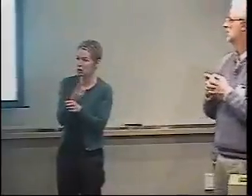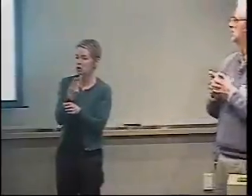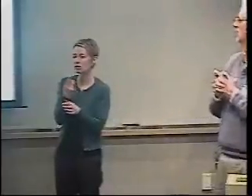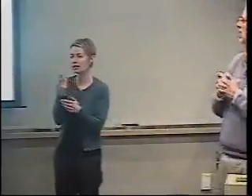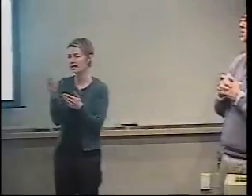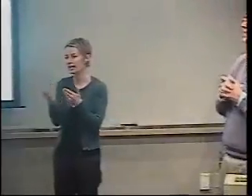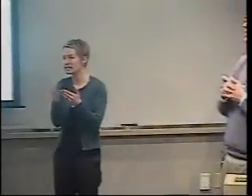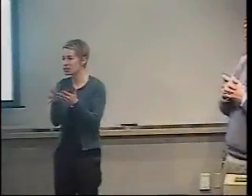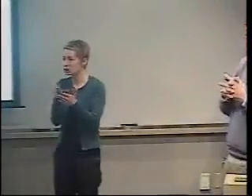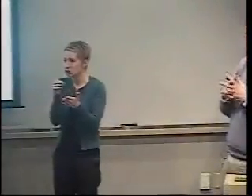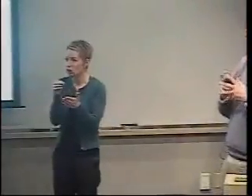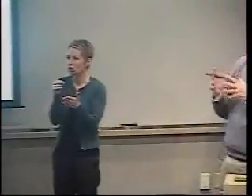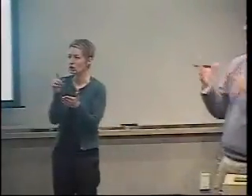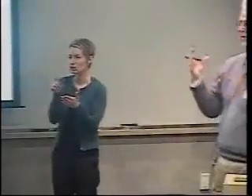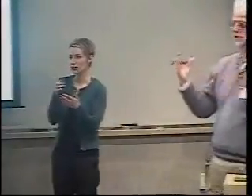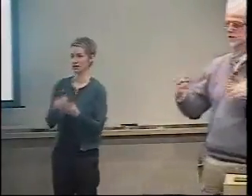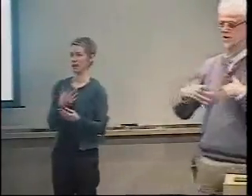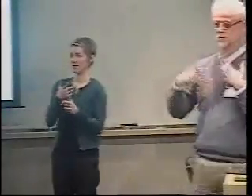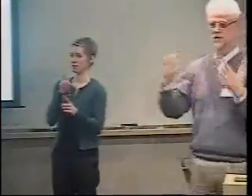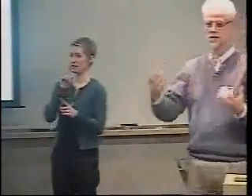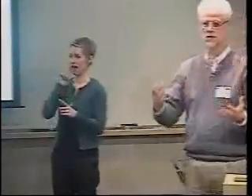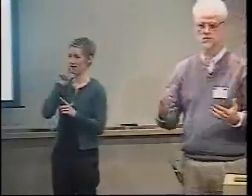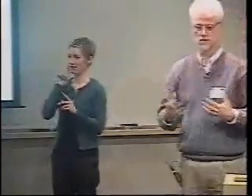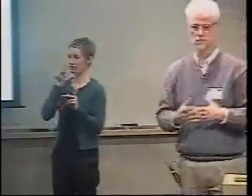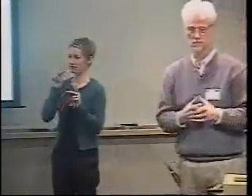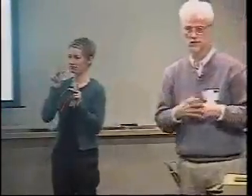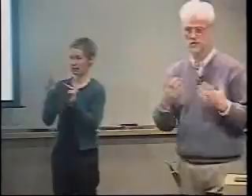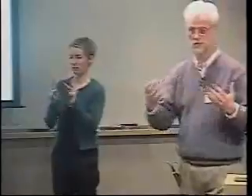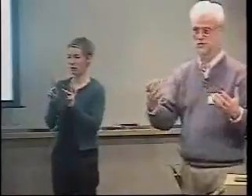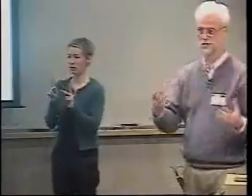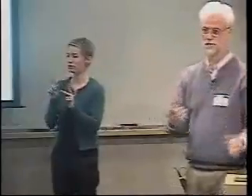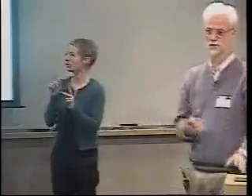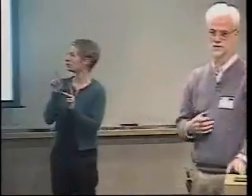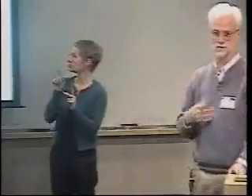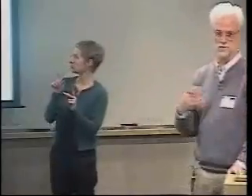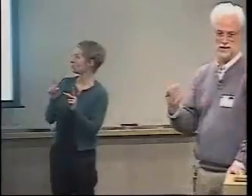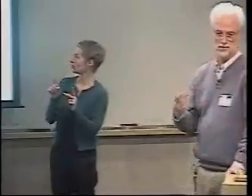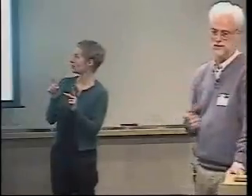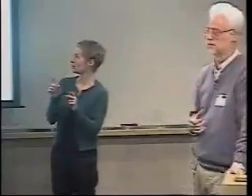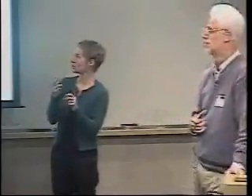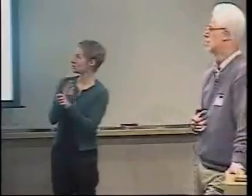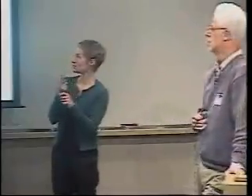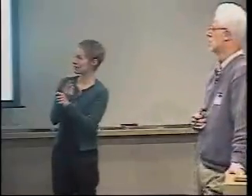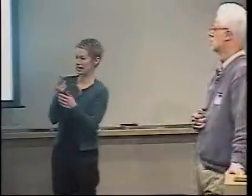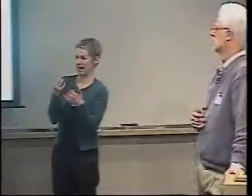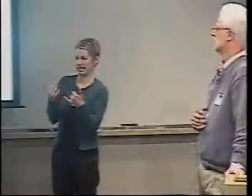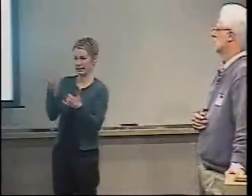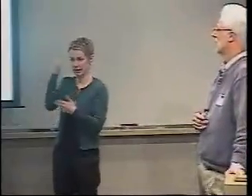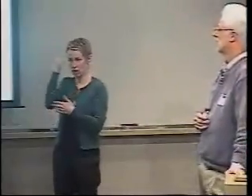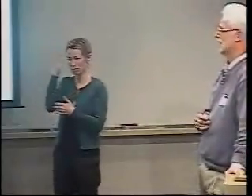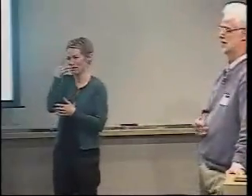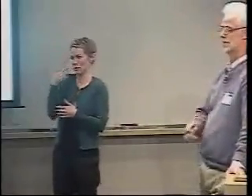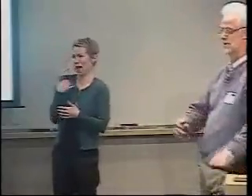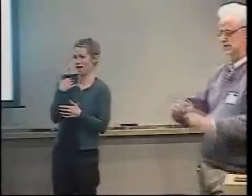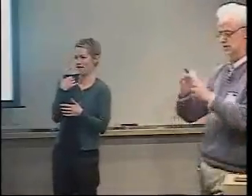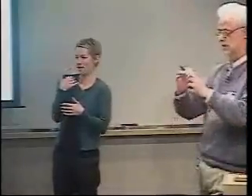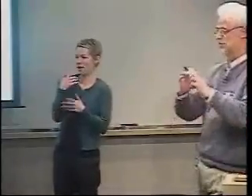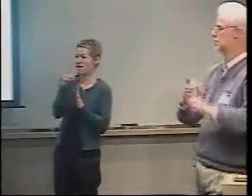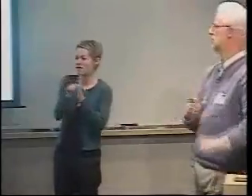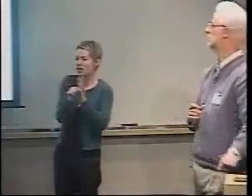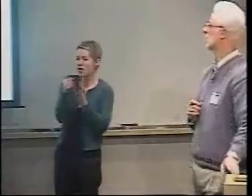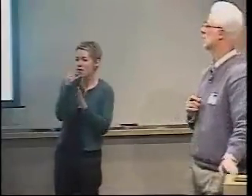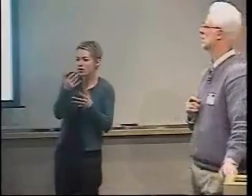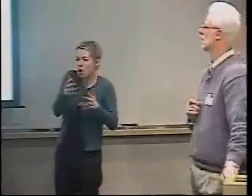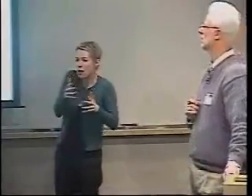users, utilize existing knowledge because there already are using video phones out there, so we'd like to use something like that, except it's a